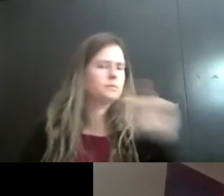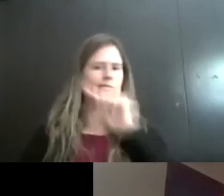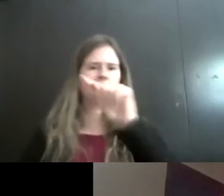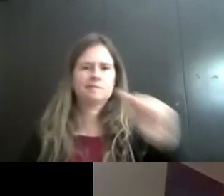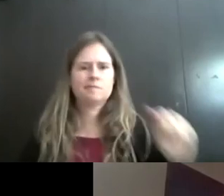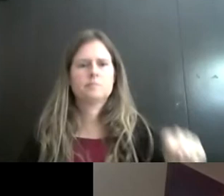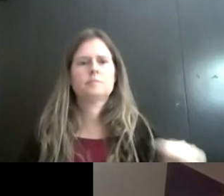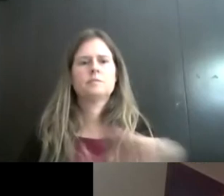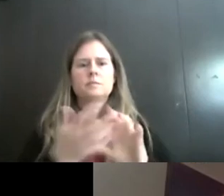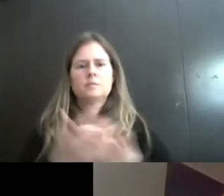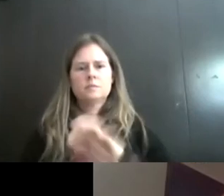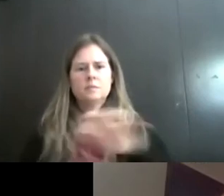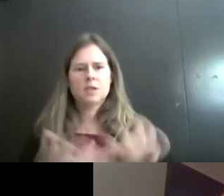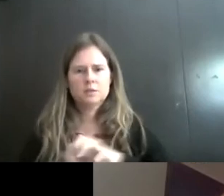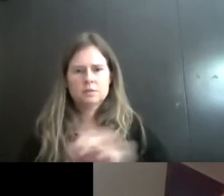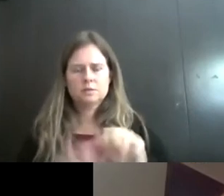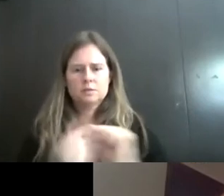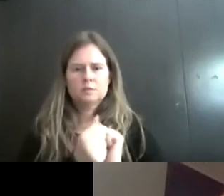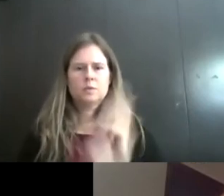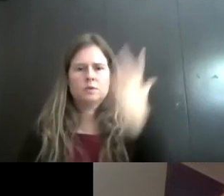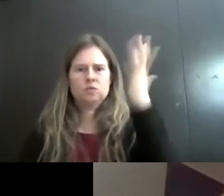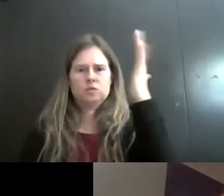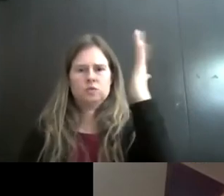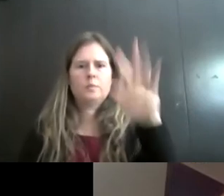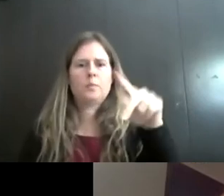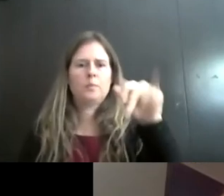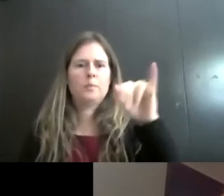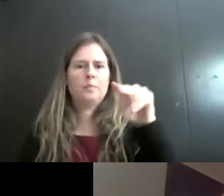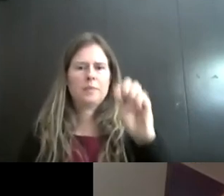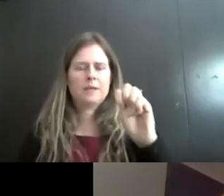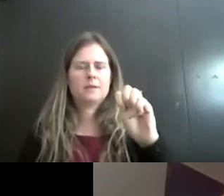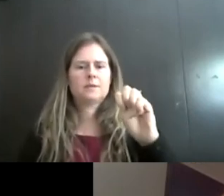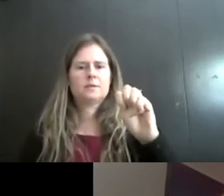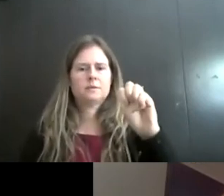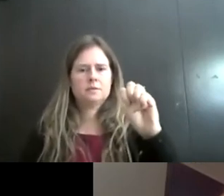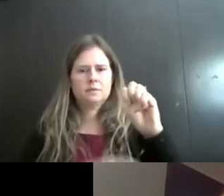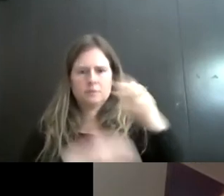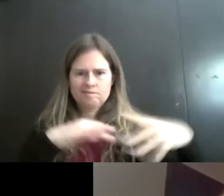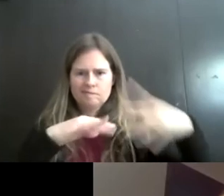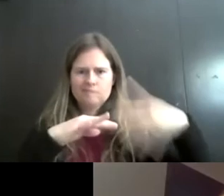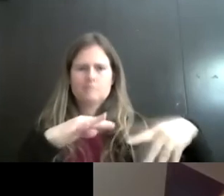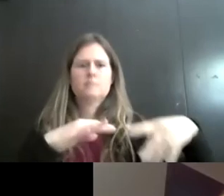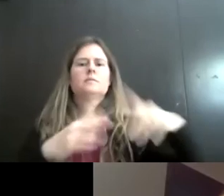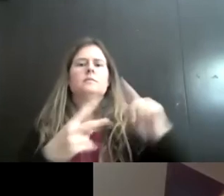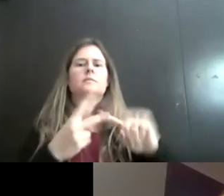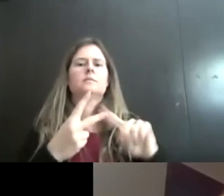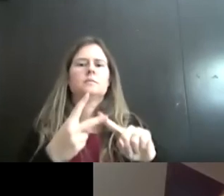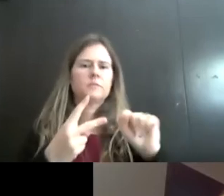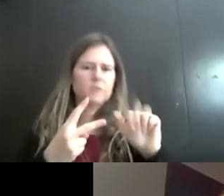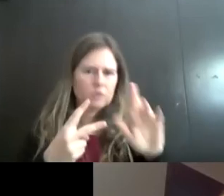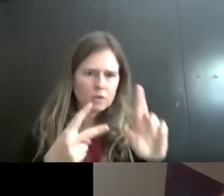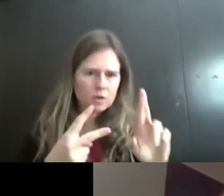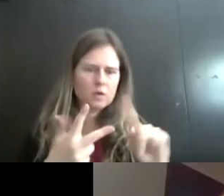mix pine pitch, the sap from pine trees. So they would mix pine pitch, the natural tar asphaltum, and it was